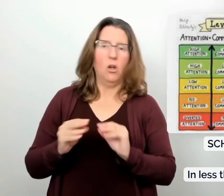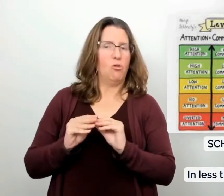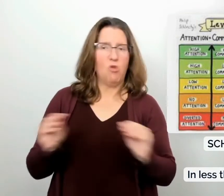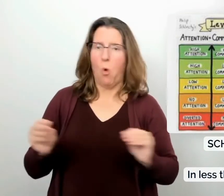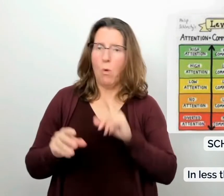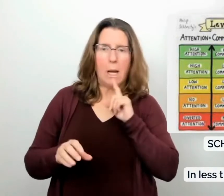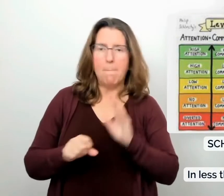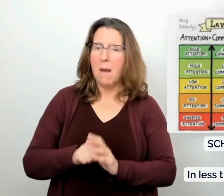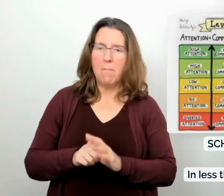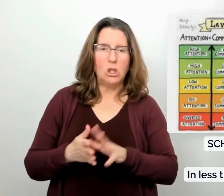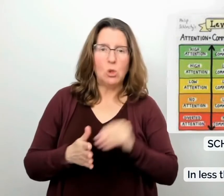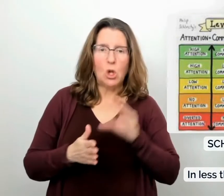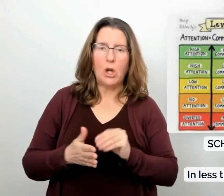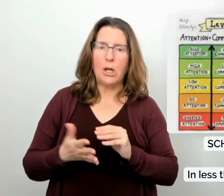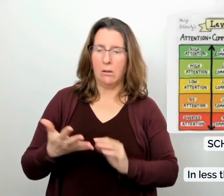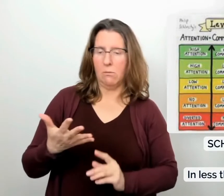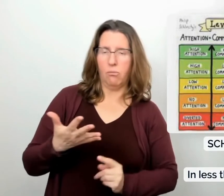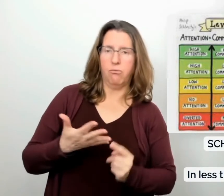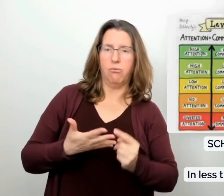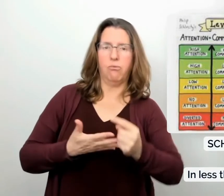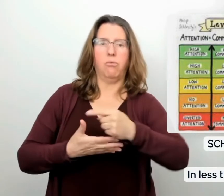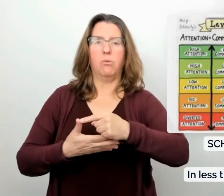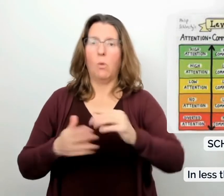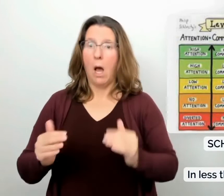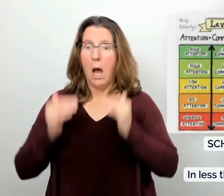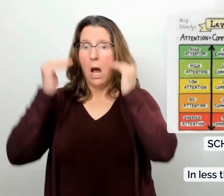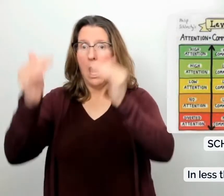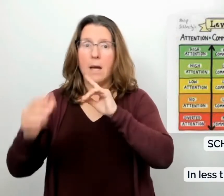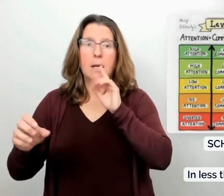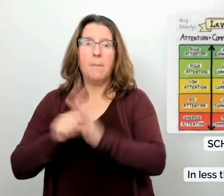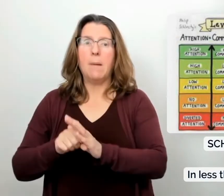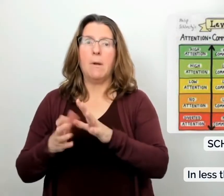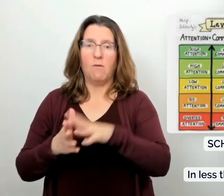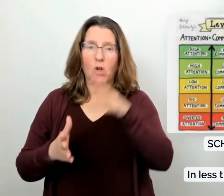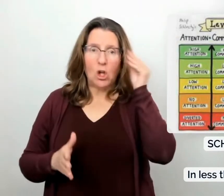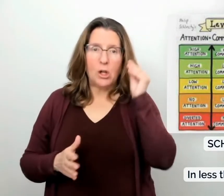This represents no commitment to high commitment,